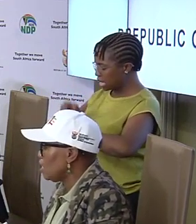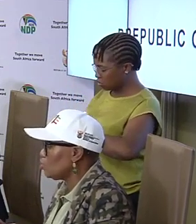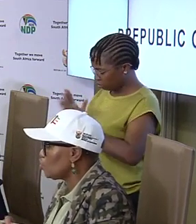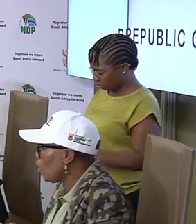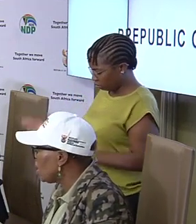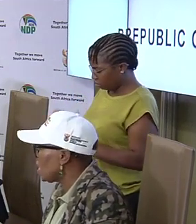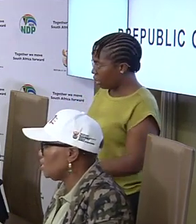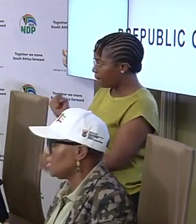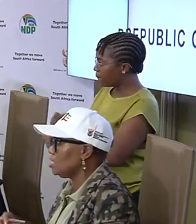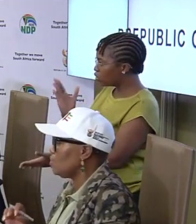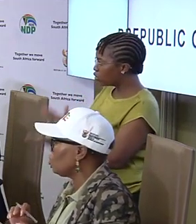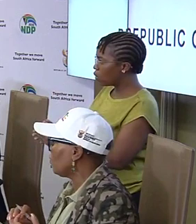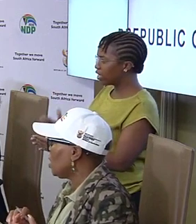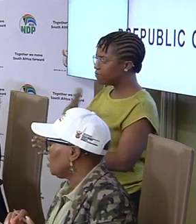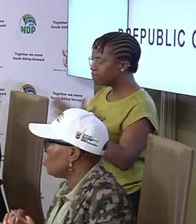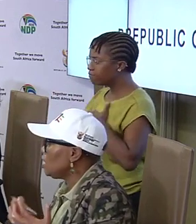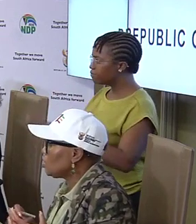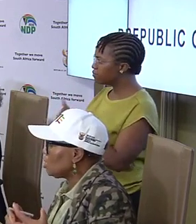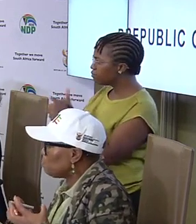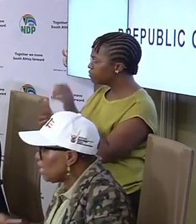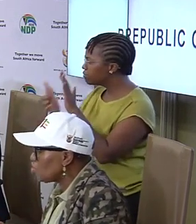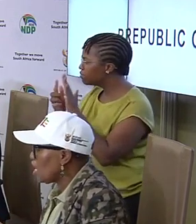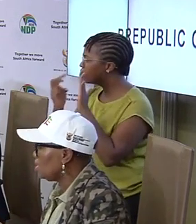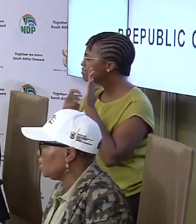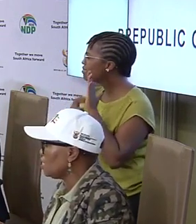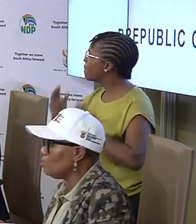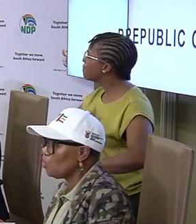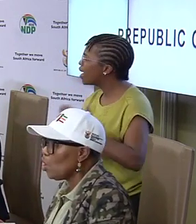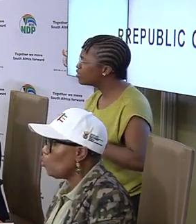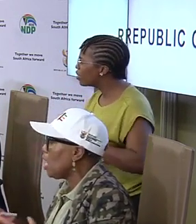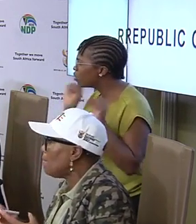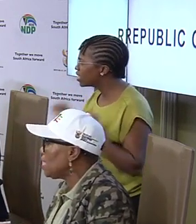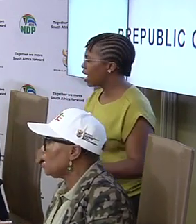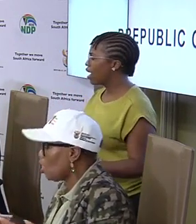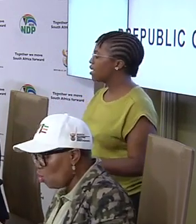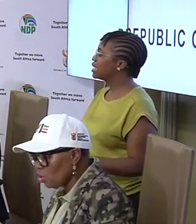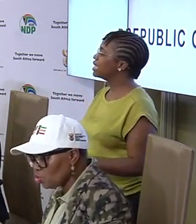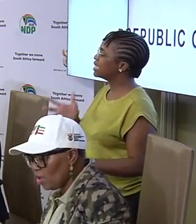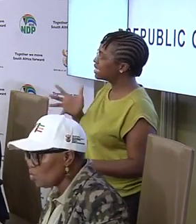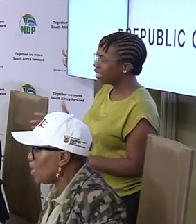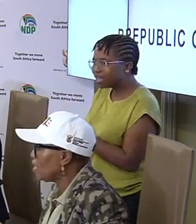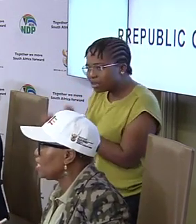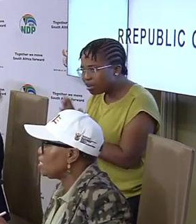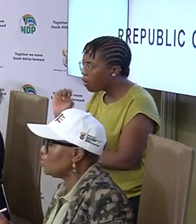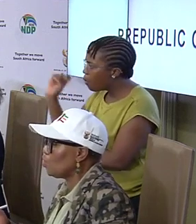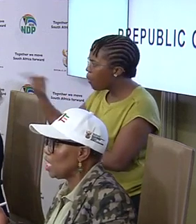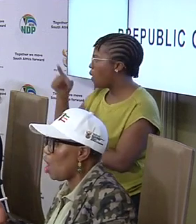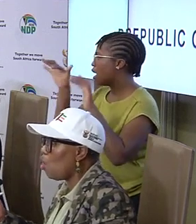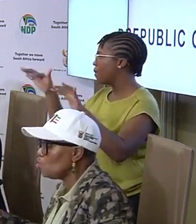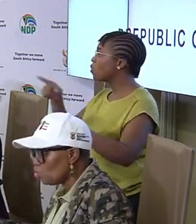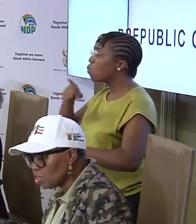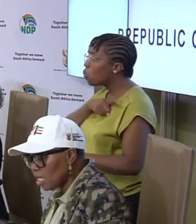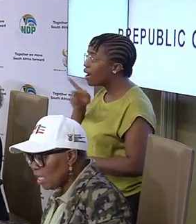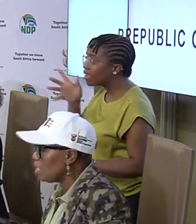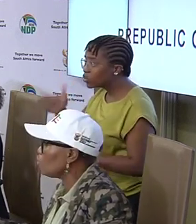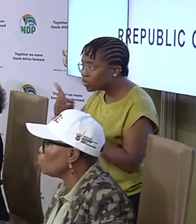in terms of tolerance, in terms of really just patience, in terms of we are making a call to everyone that it is for their